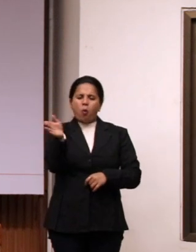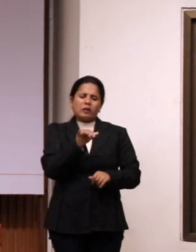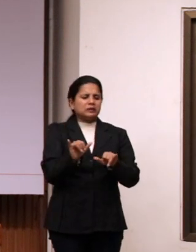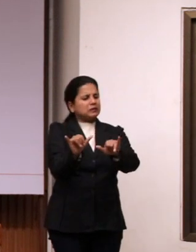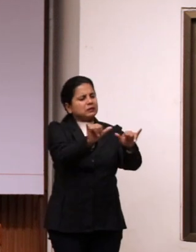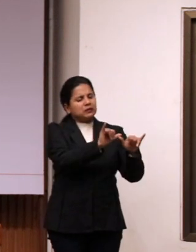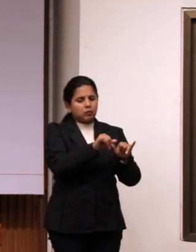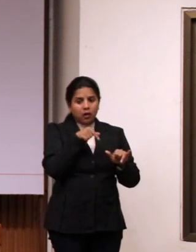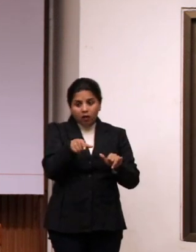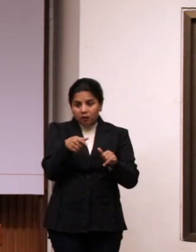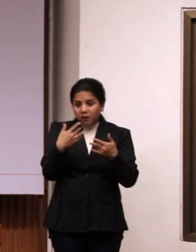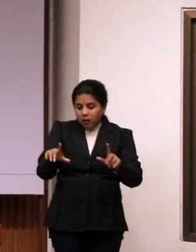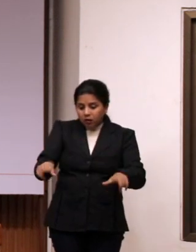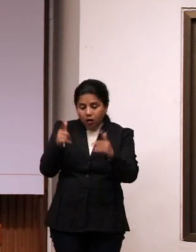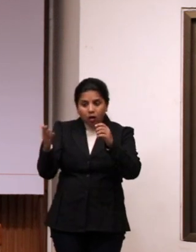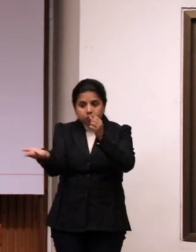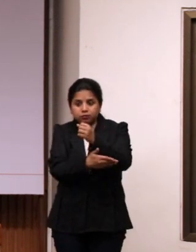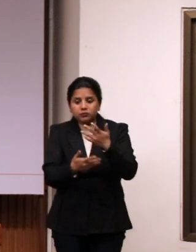forest is degraded forest. In that,